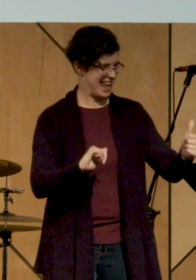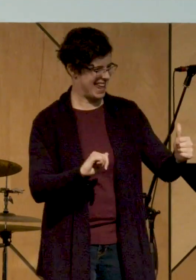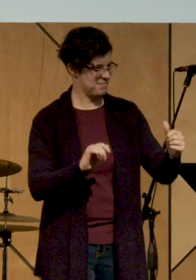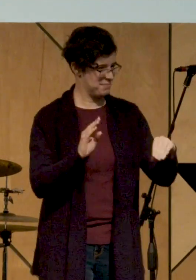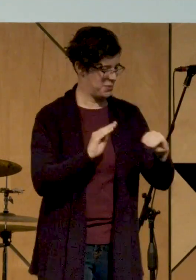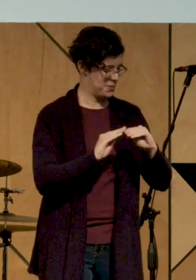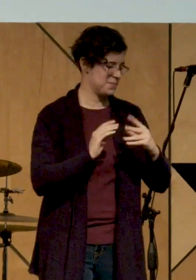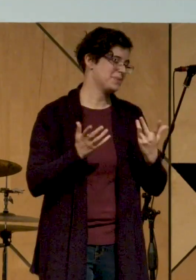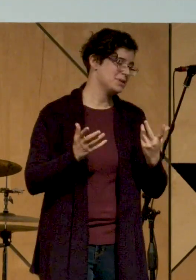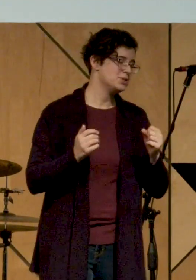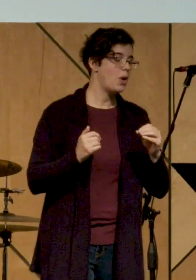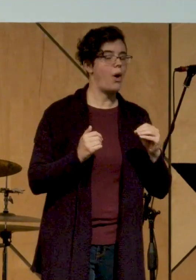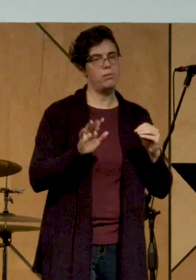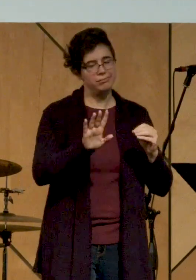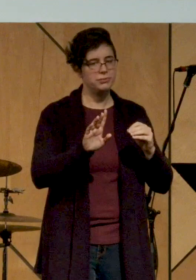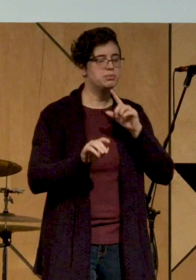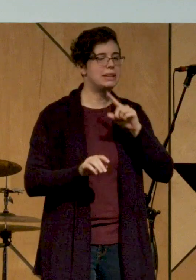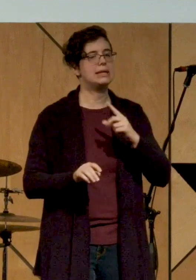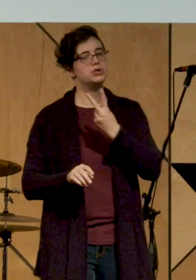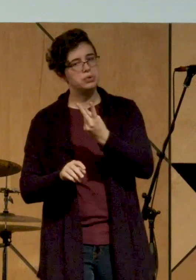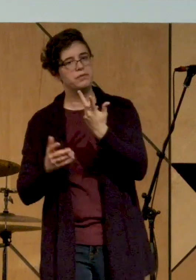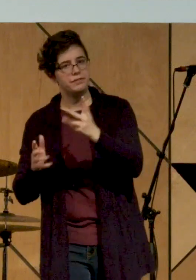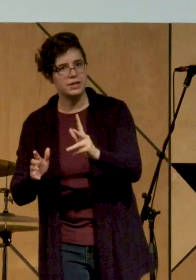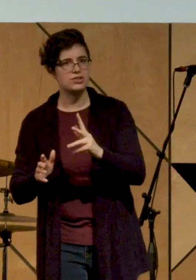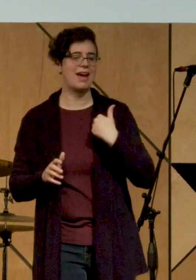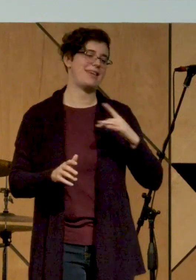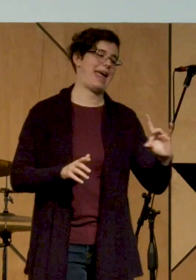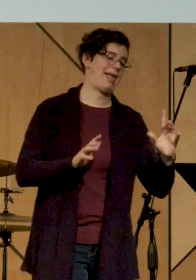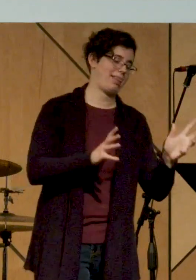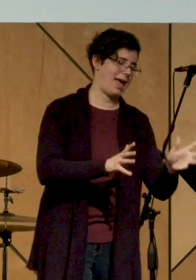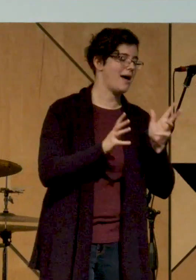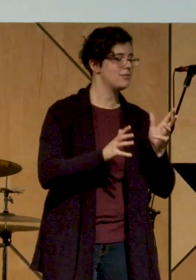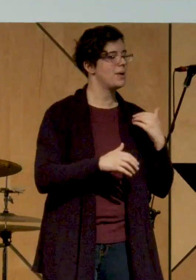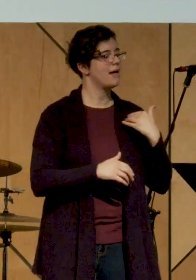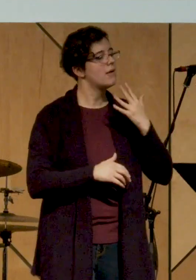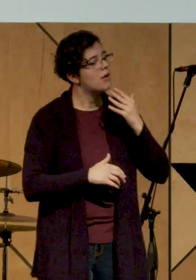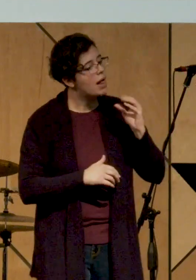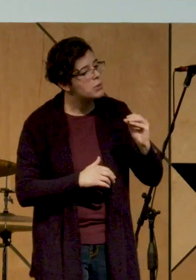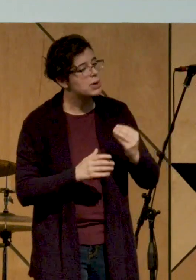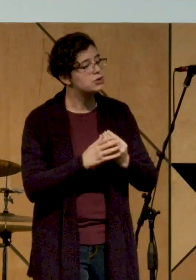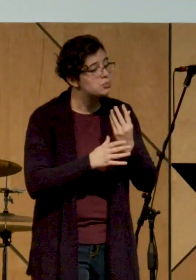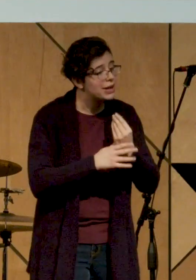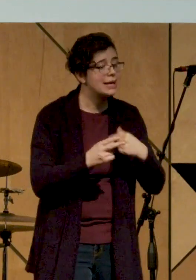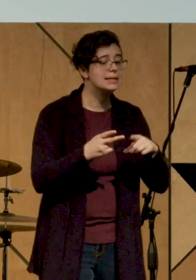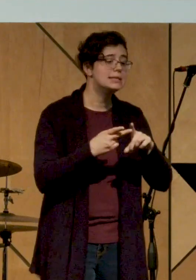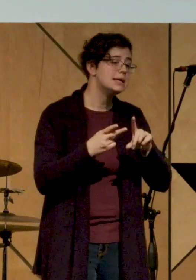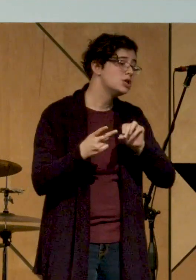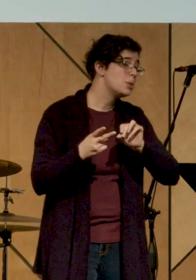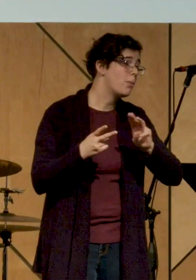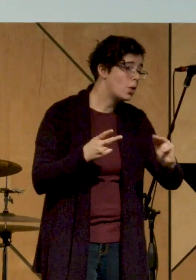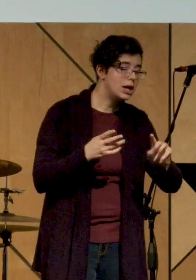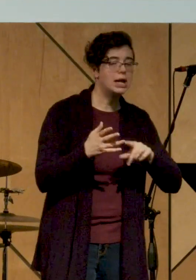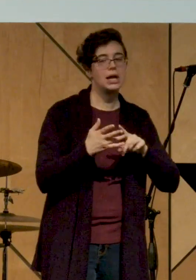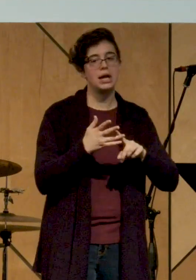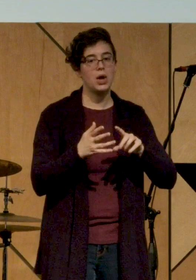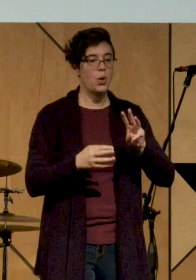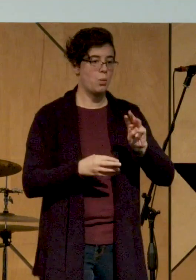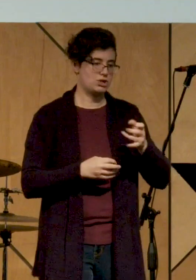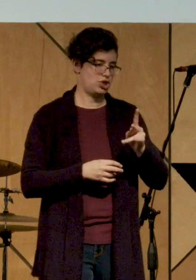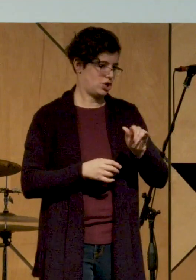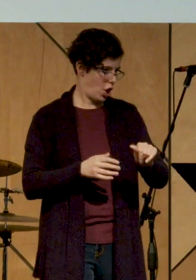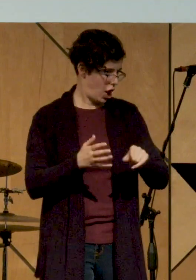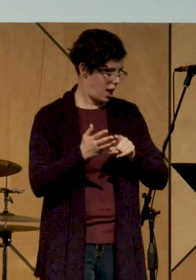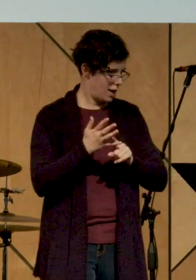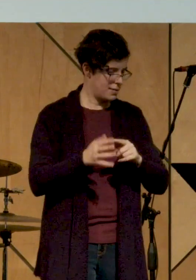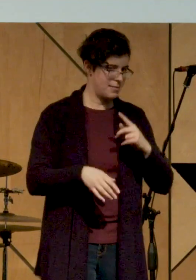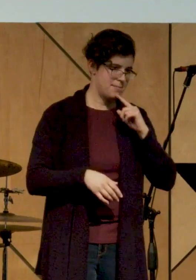you pray for the other 8 cities? It's Colorado Springs, Denver, Des Moines, the Quad Cities, Wichita, Minneapolis,